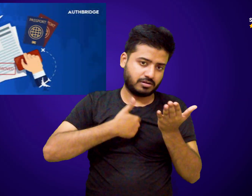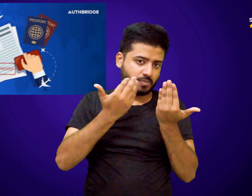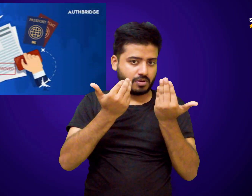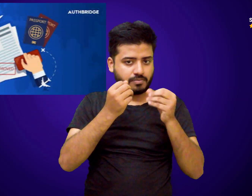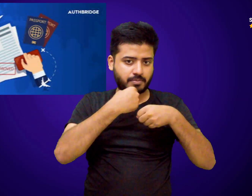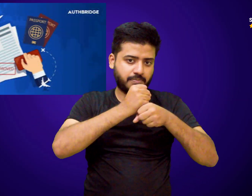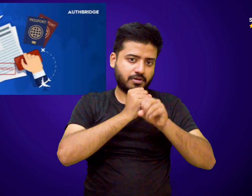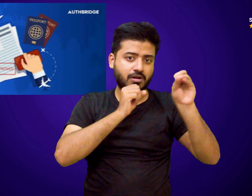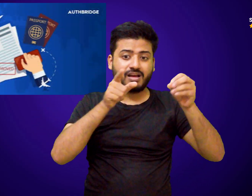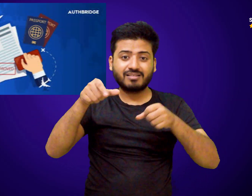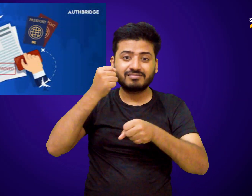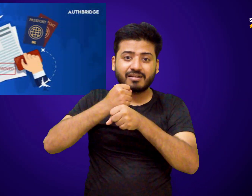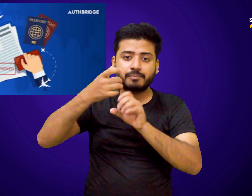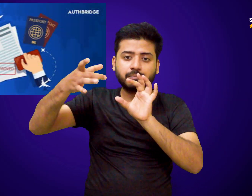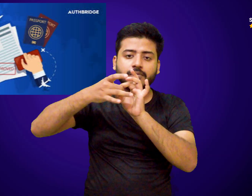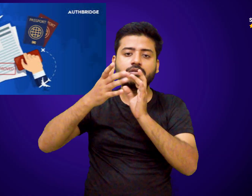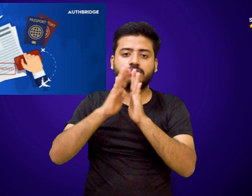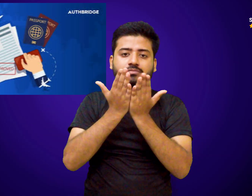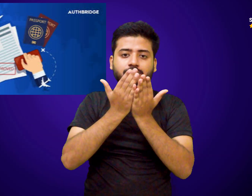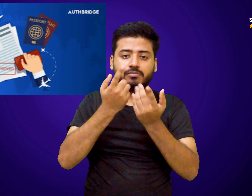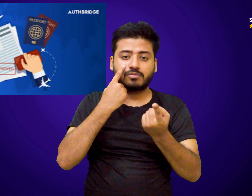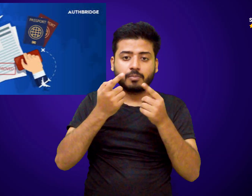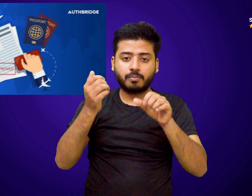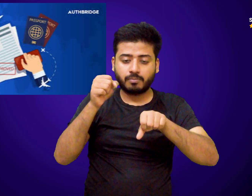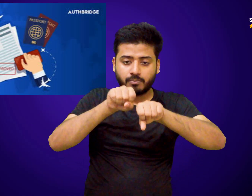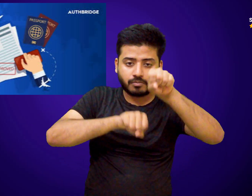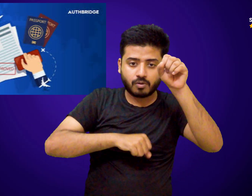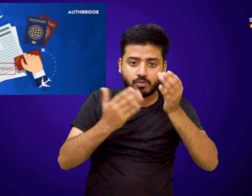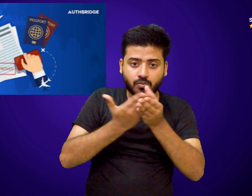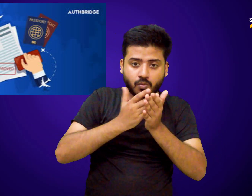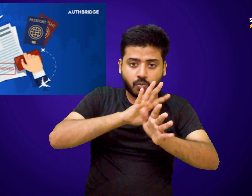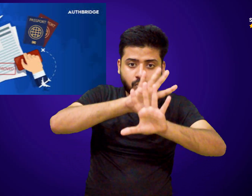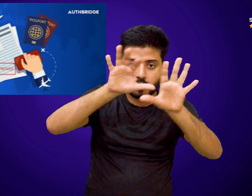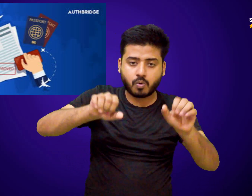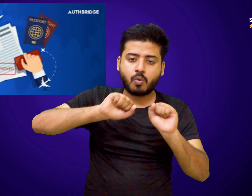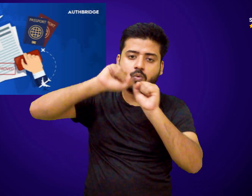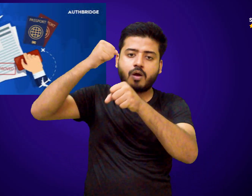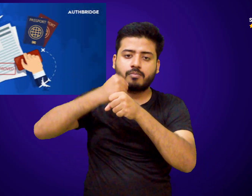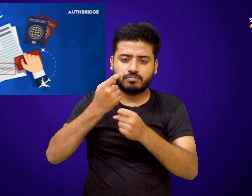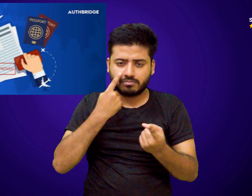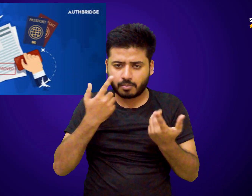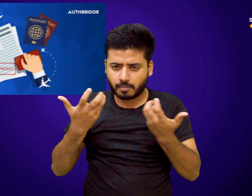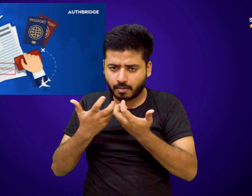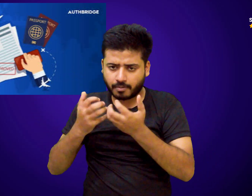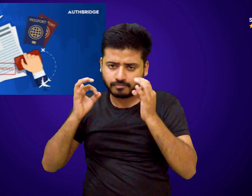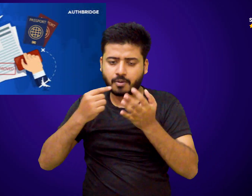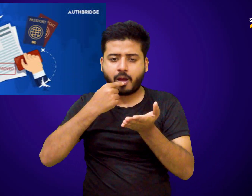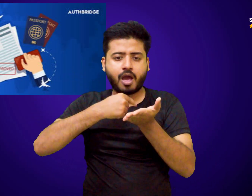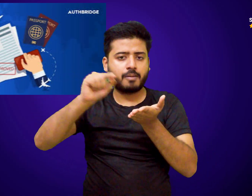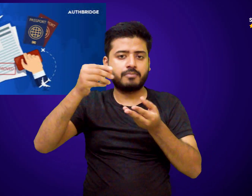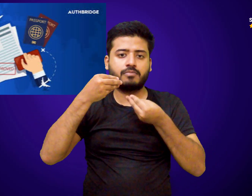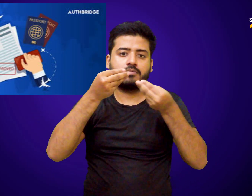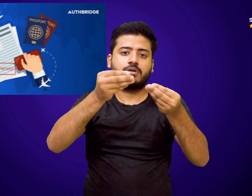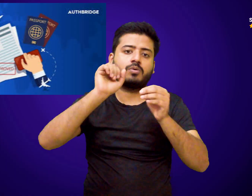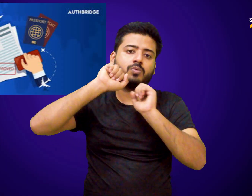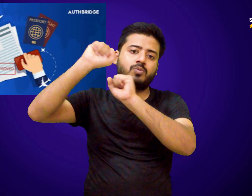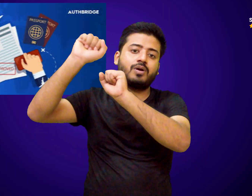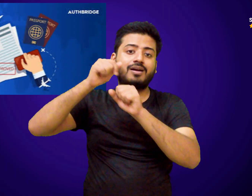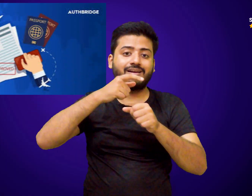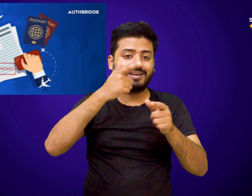not required. Passport passbook. The term passbook is typically associated with bank accounts and is